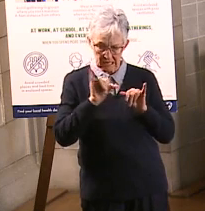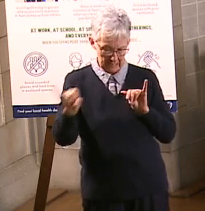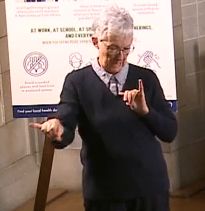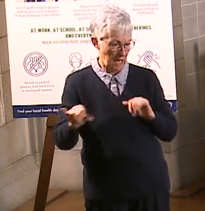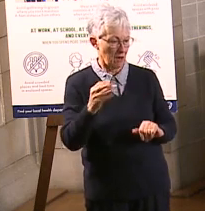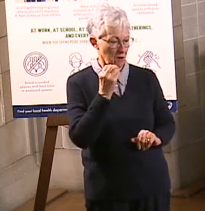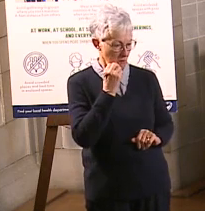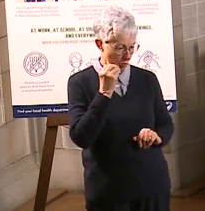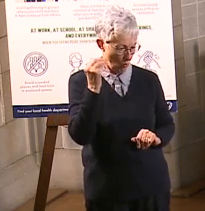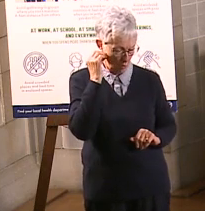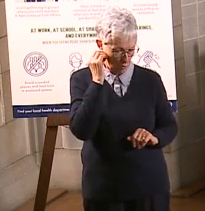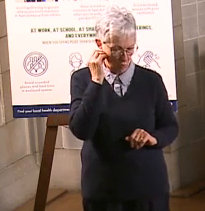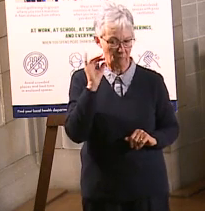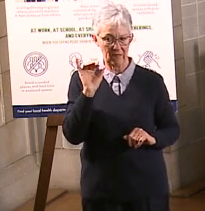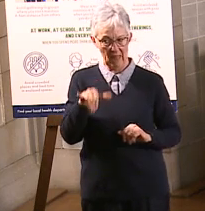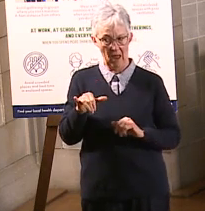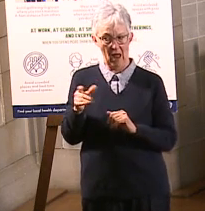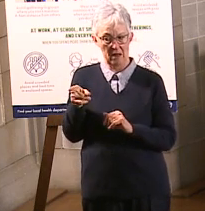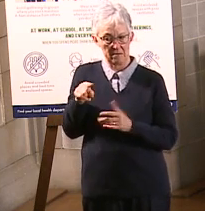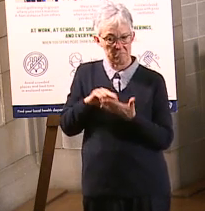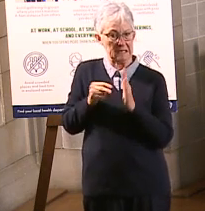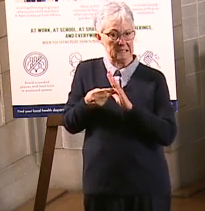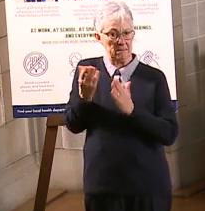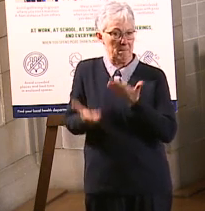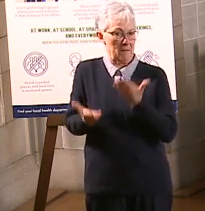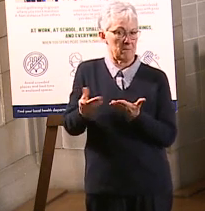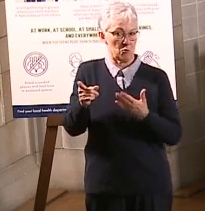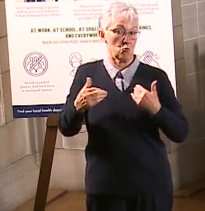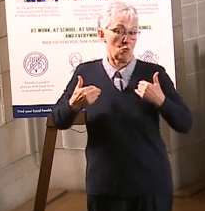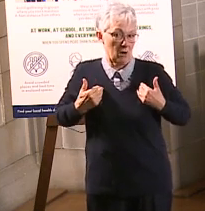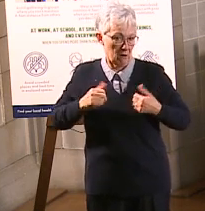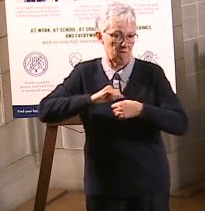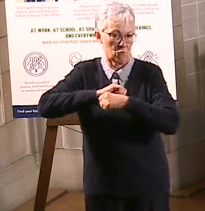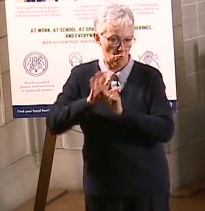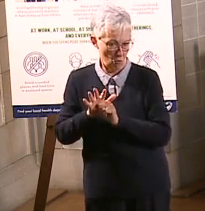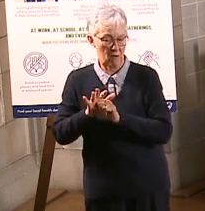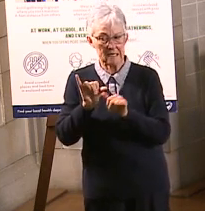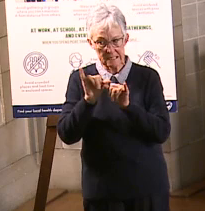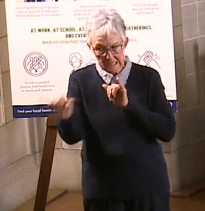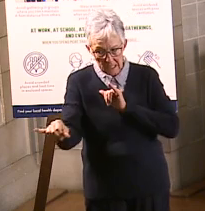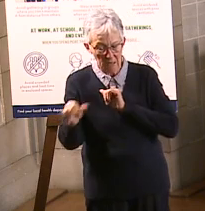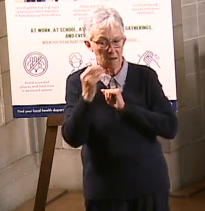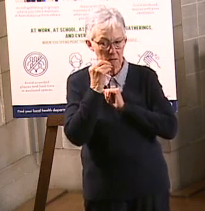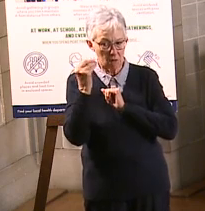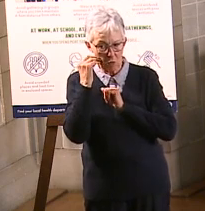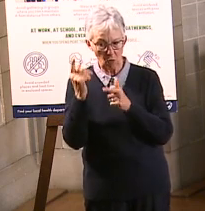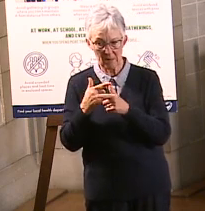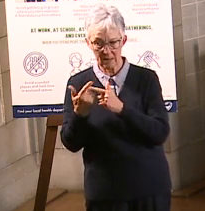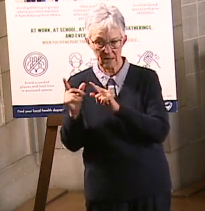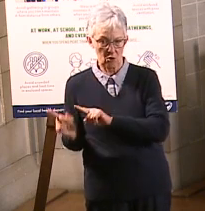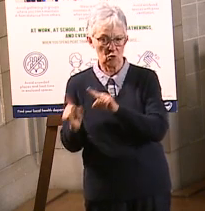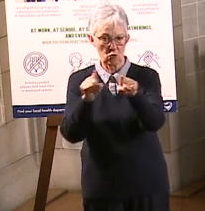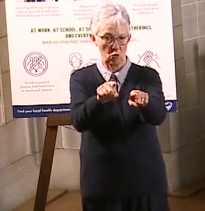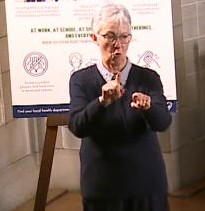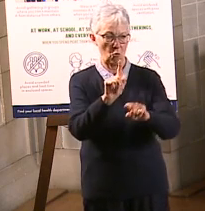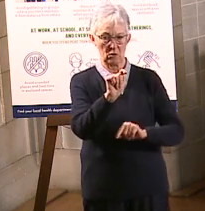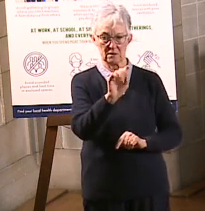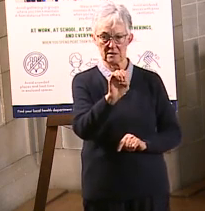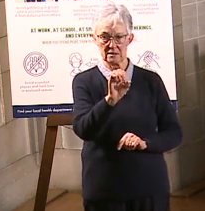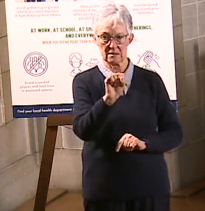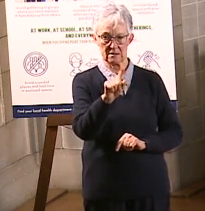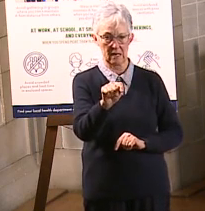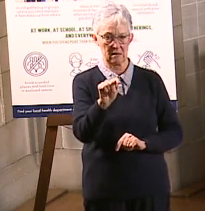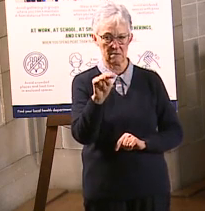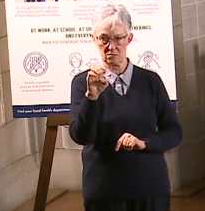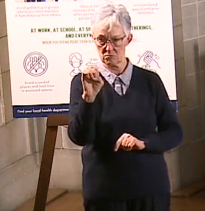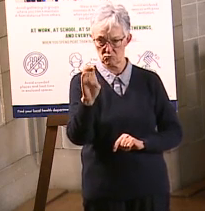you've got the coronavirus. So stay home. Test Nebraska is a great way to go find out if you've got coronavirus. If not, it may just